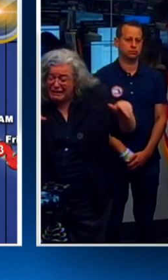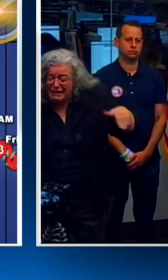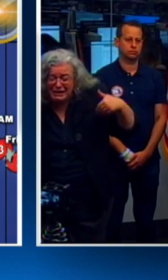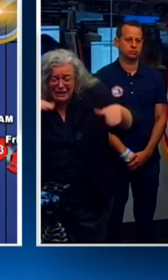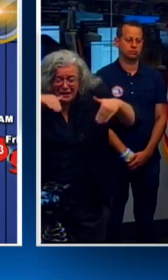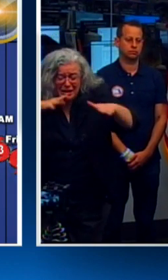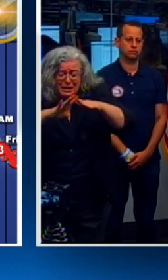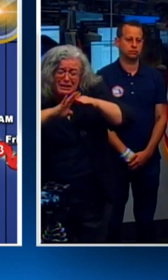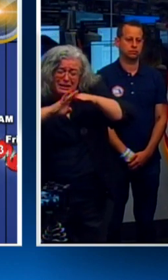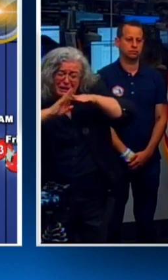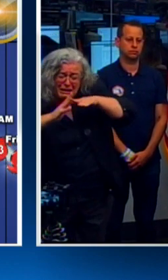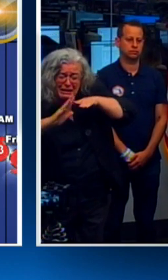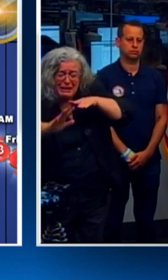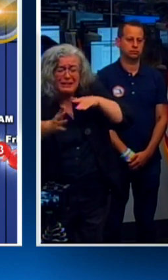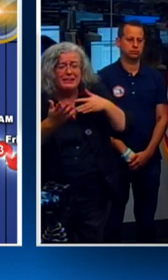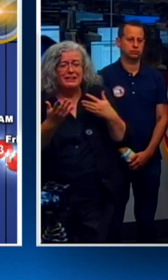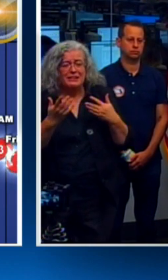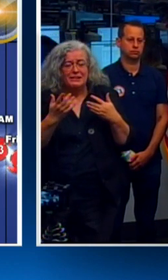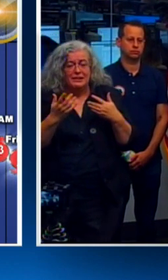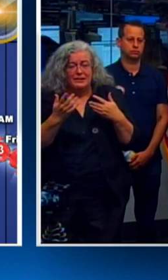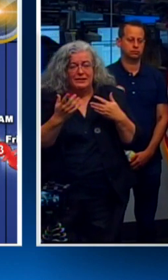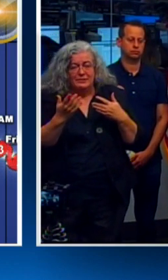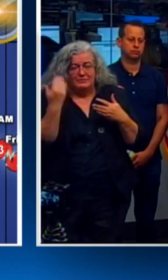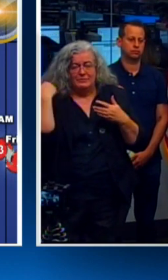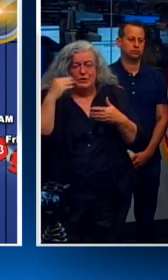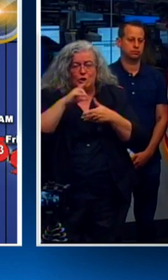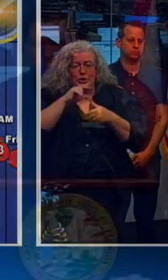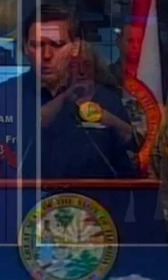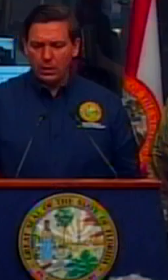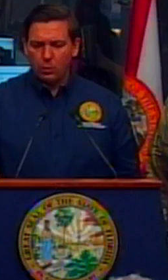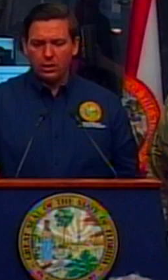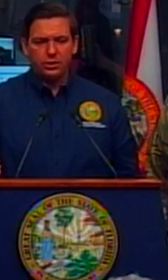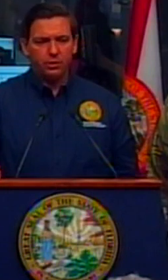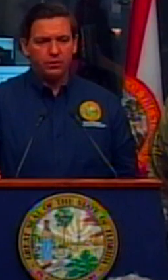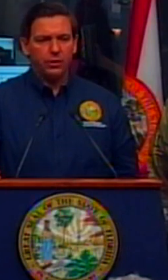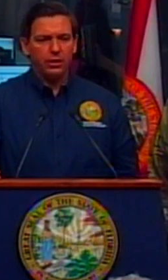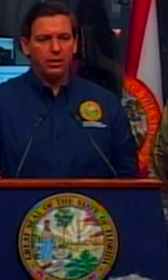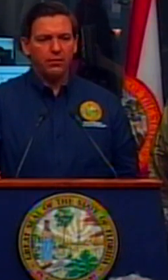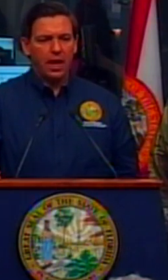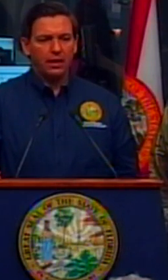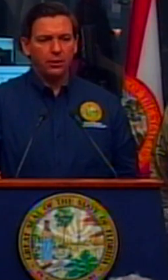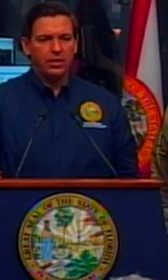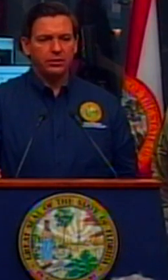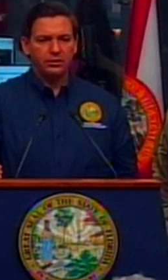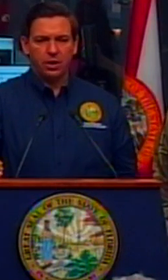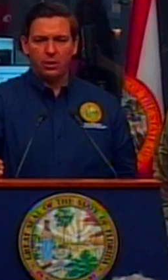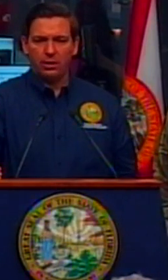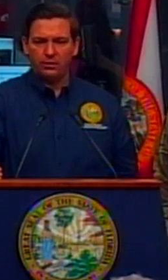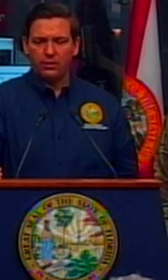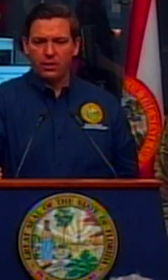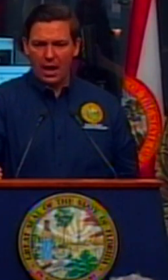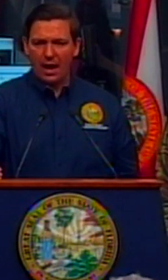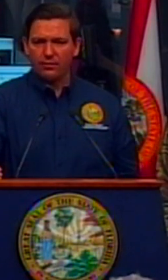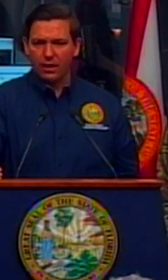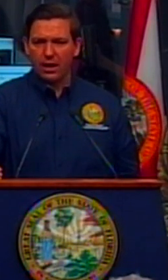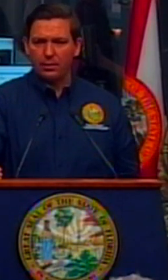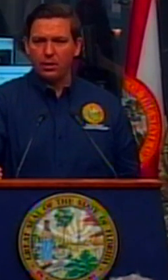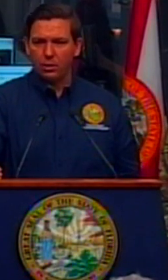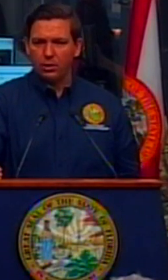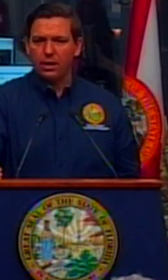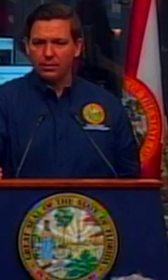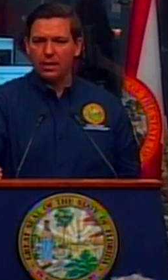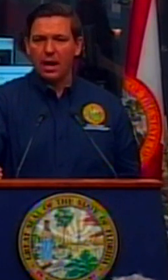get out of town? Well, it's the type of thing where we want you, if you're in an evacuation zone, if you have